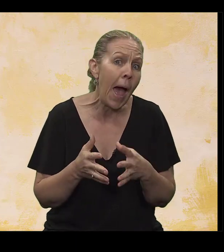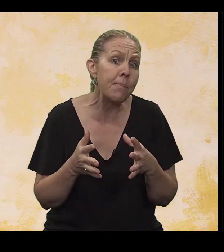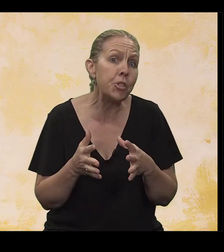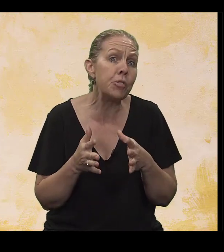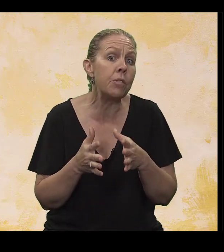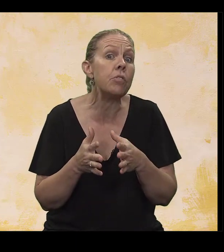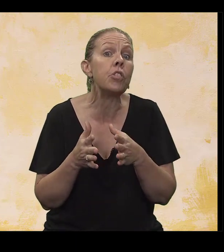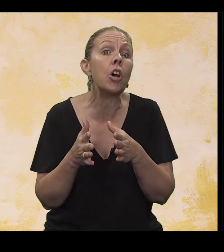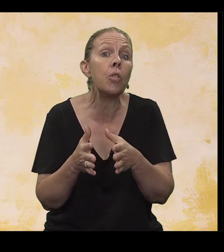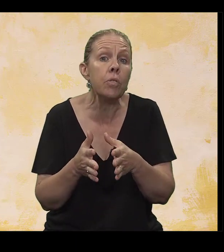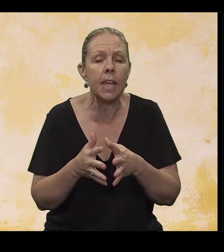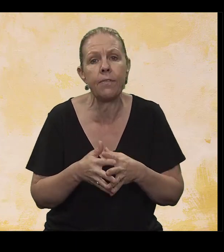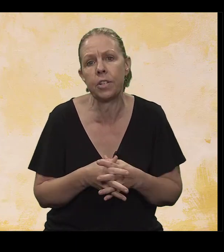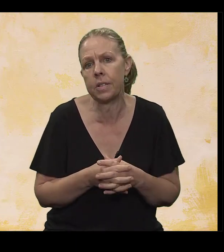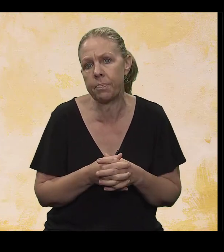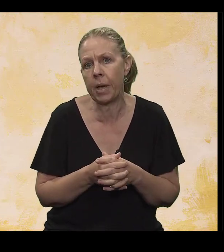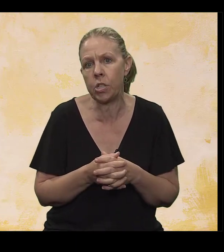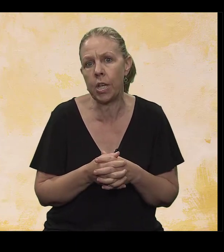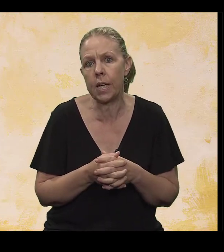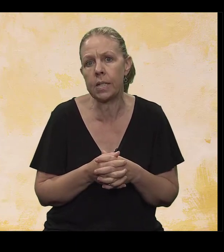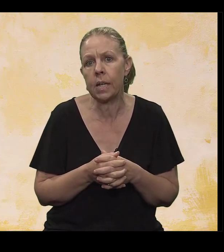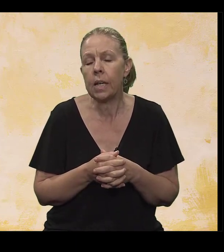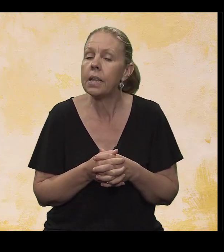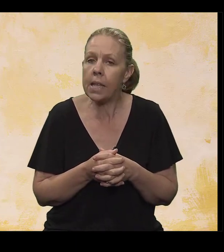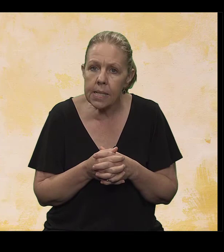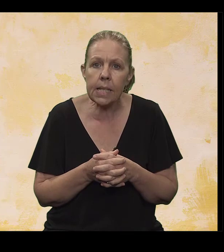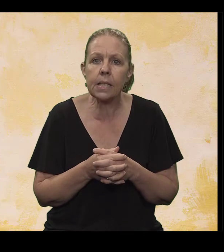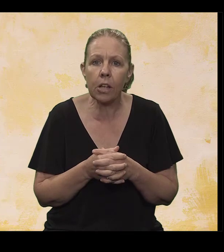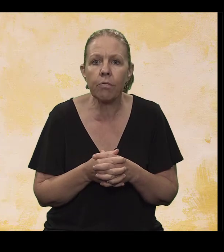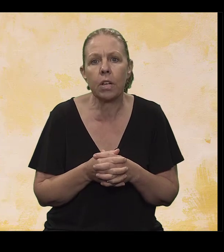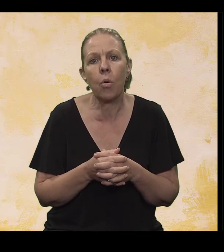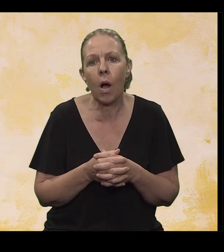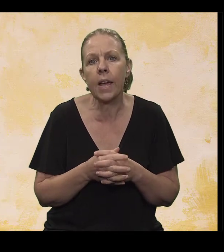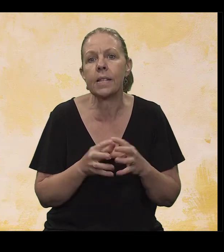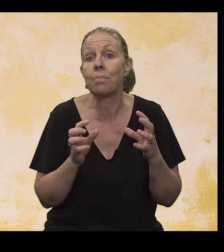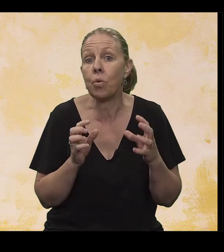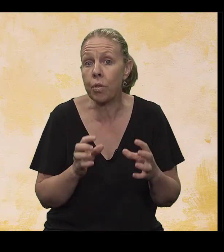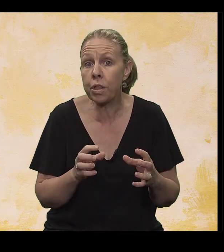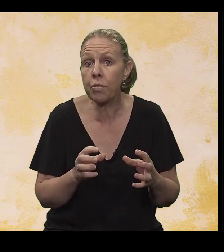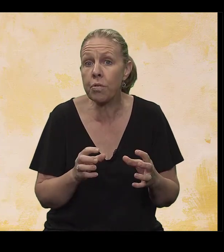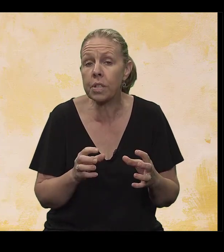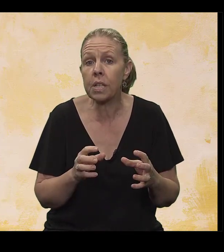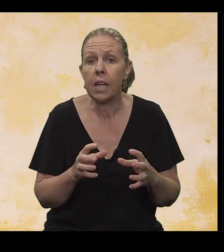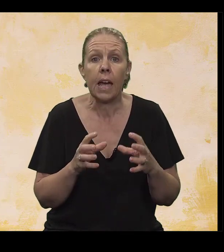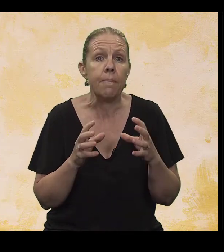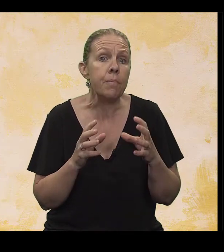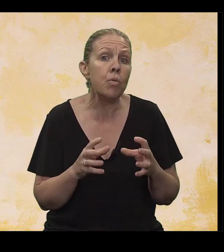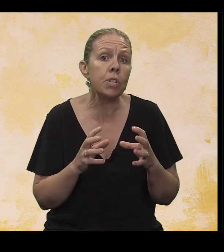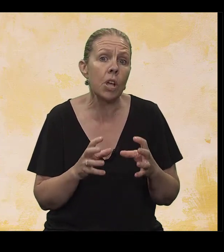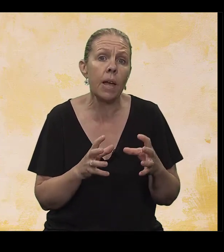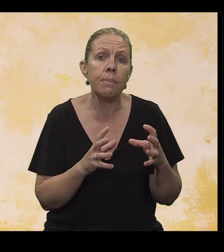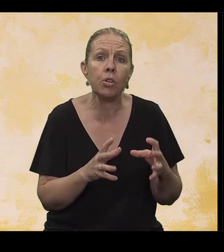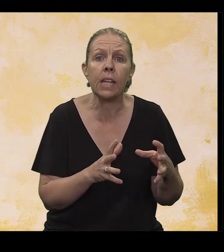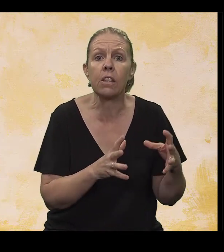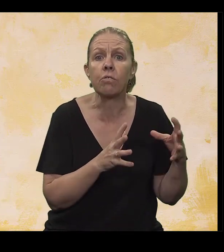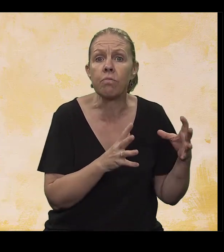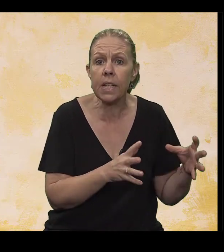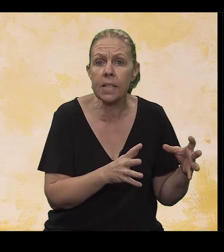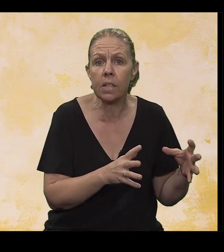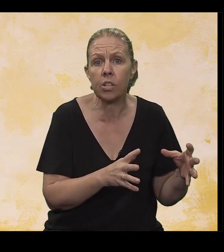perhaps you don't know the evidence base yet, this is going to require some more thought and more time looking at the research